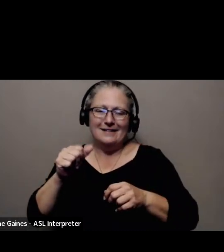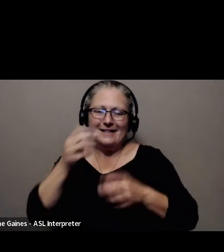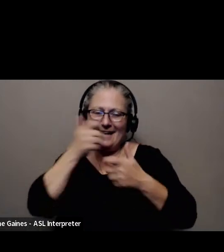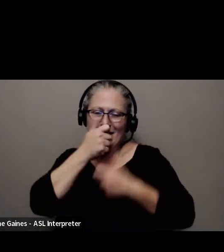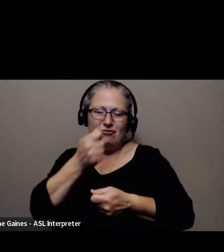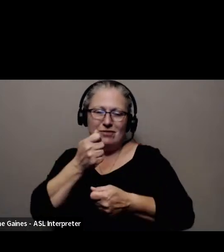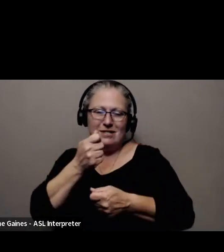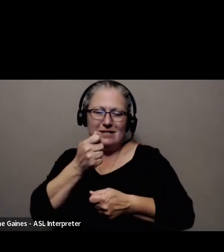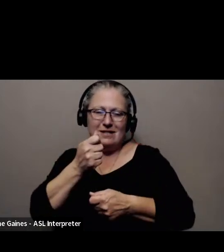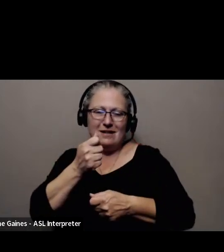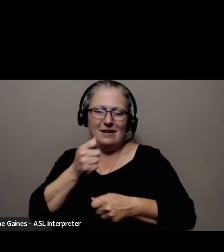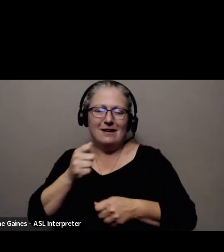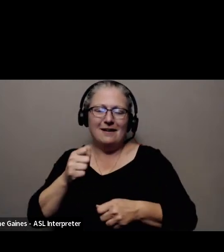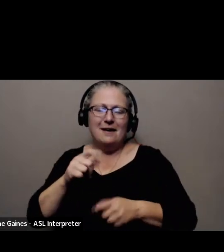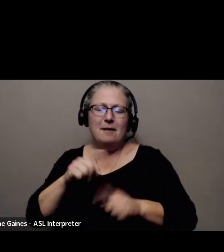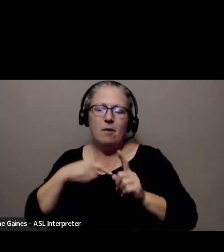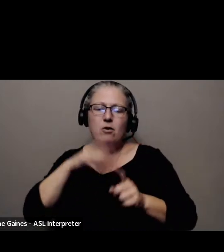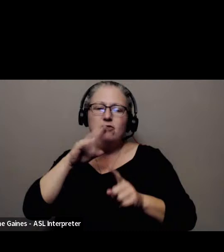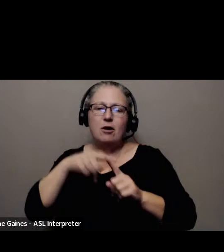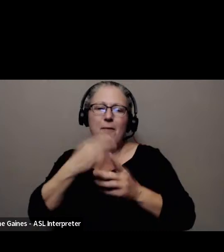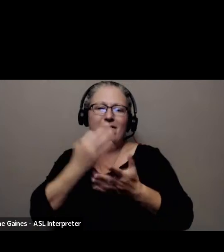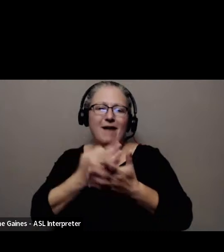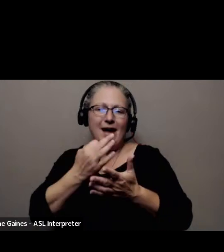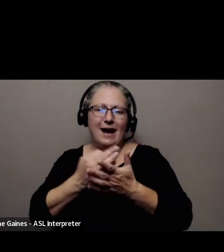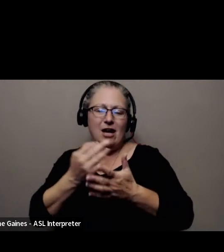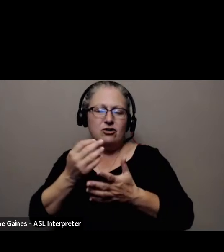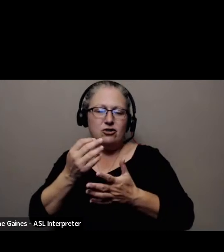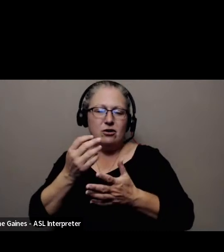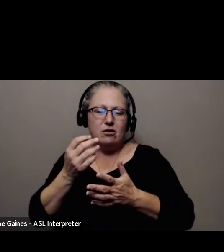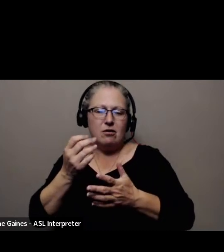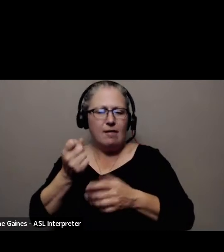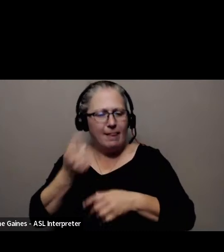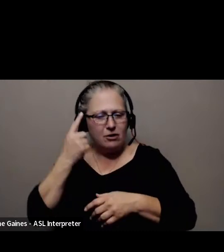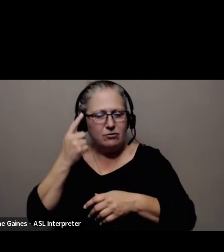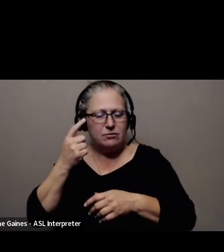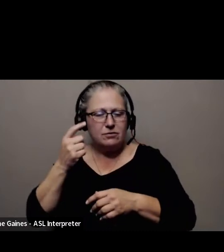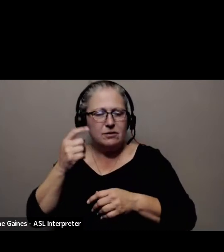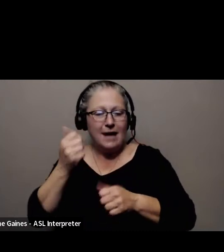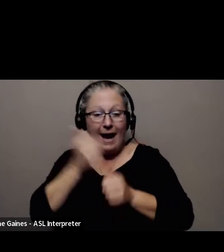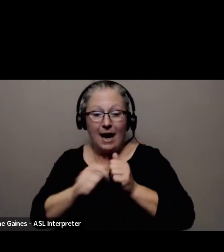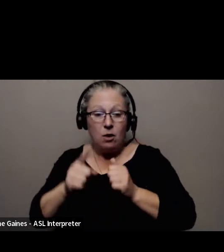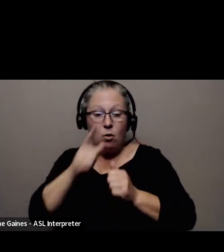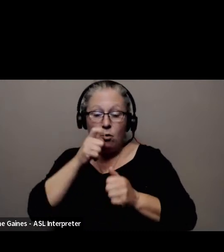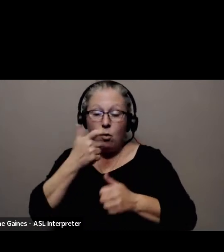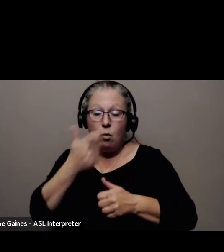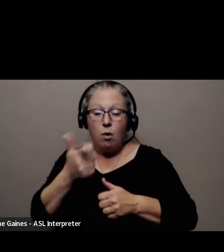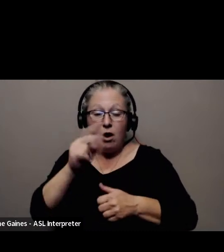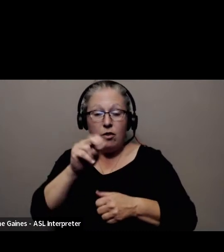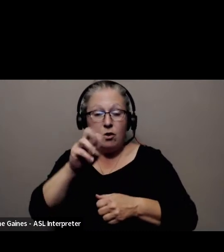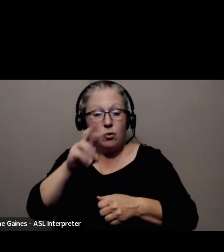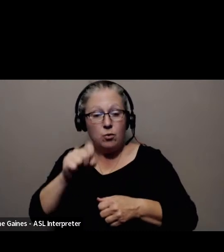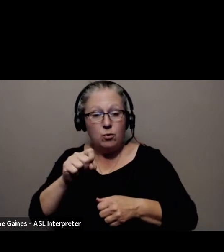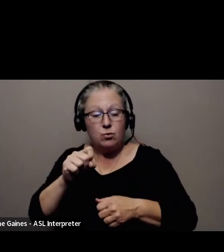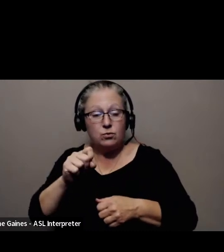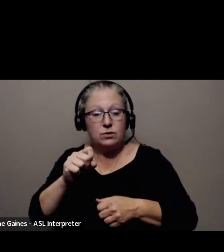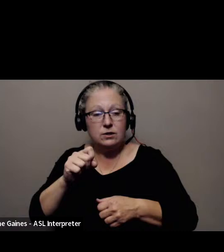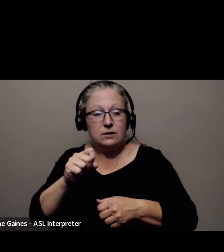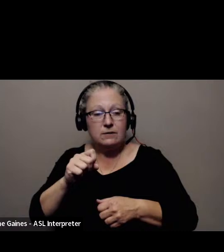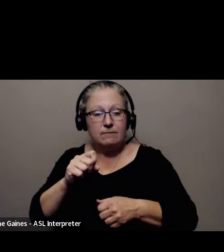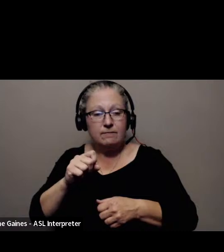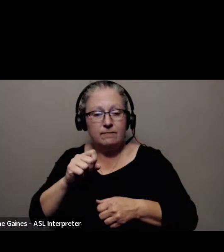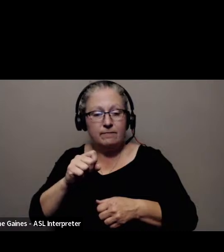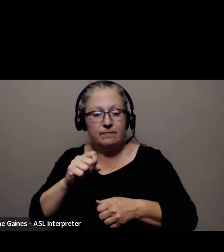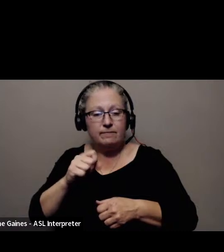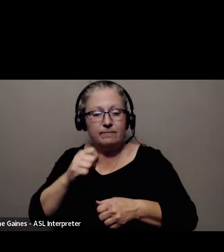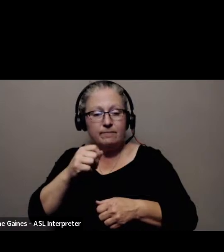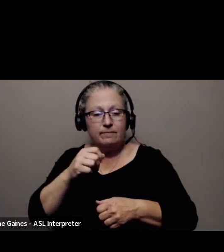interesting. I'm going to talk about financial literacy. And I think anybody who's watched the news,